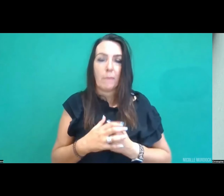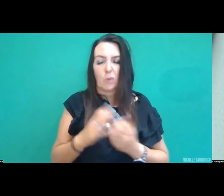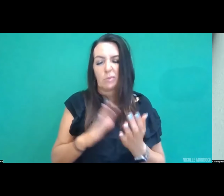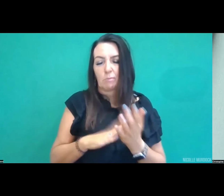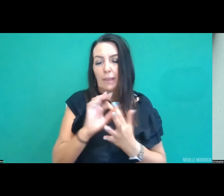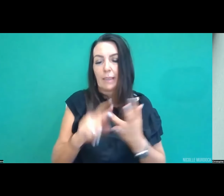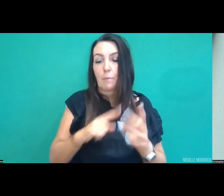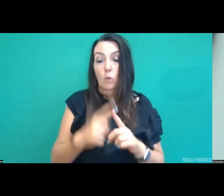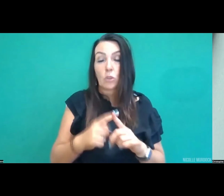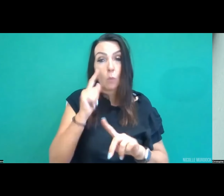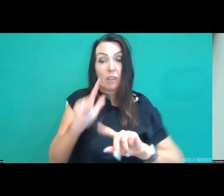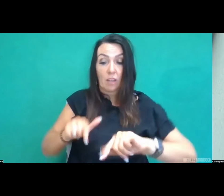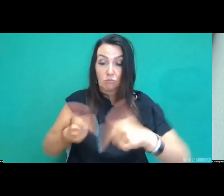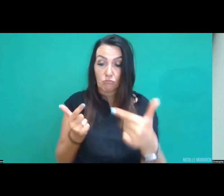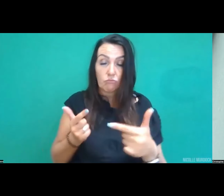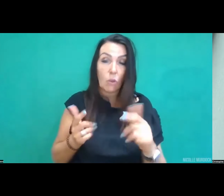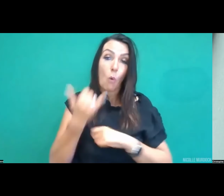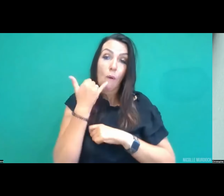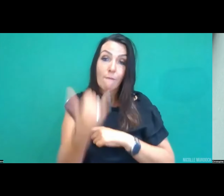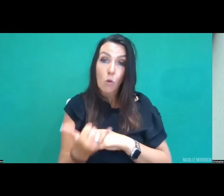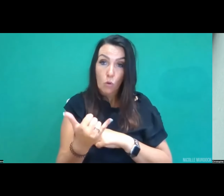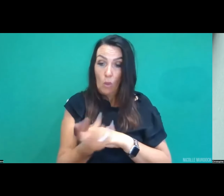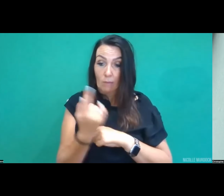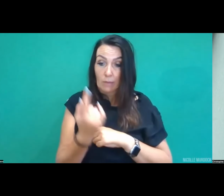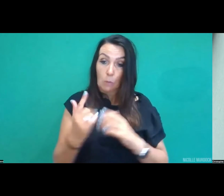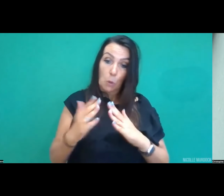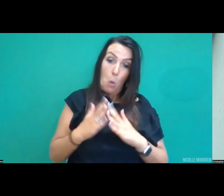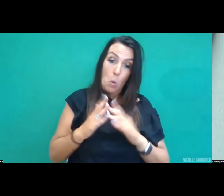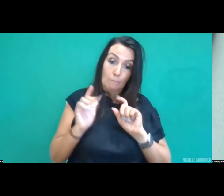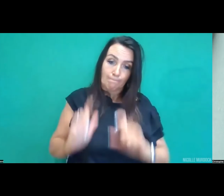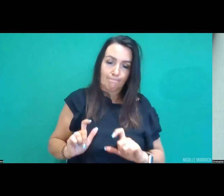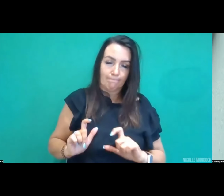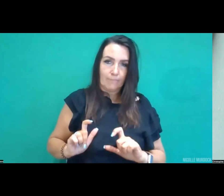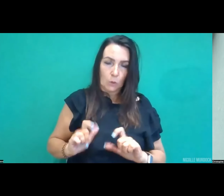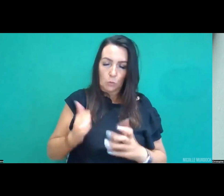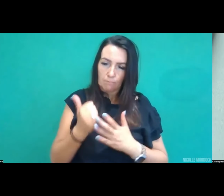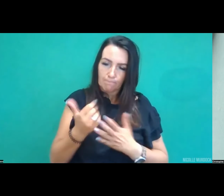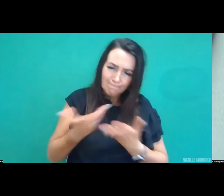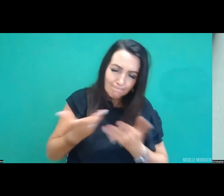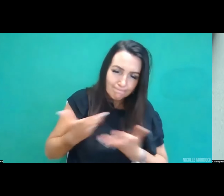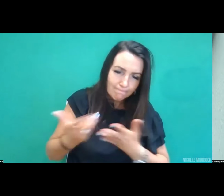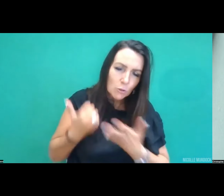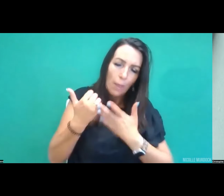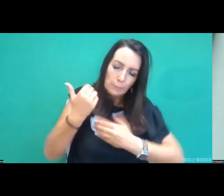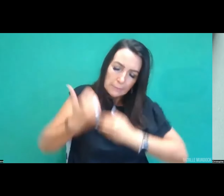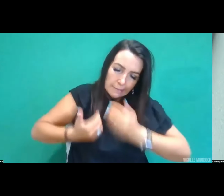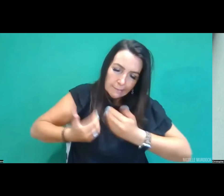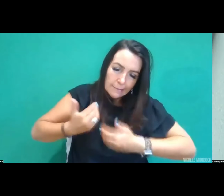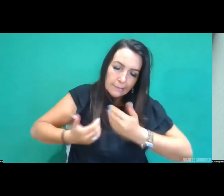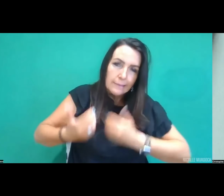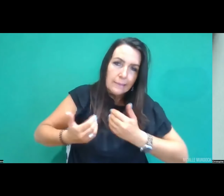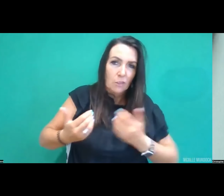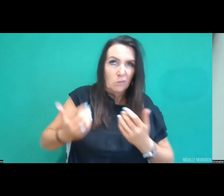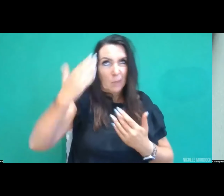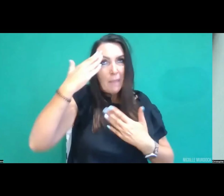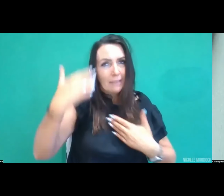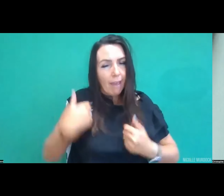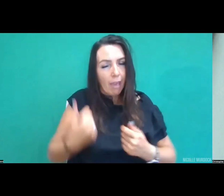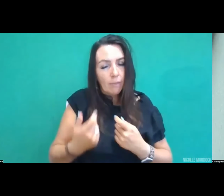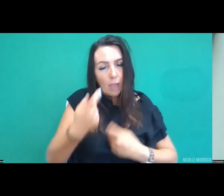phone call during the period of someone's isolation to help them manage that situation and the isolation and the mental health problems that may come with